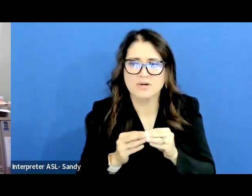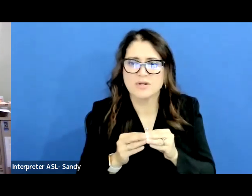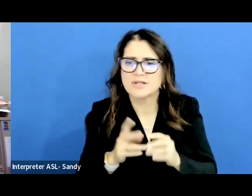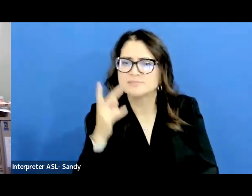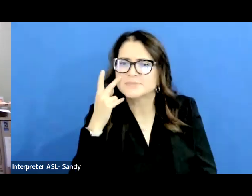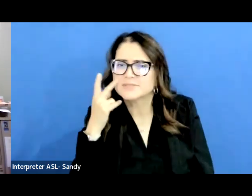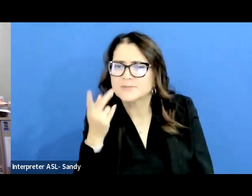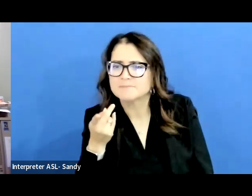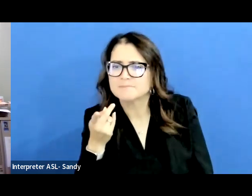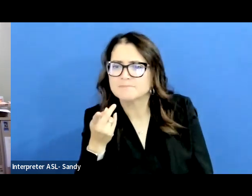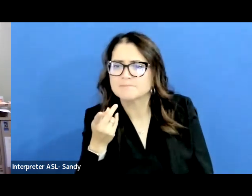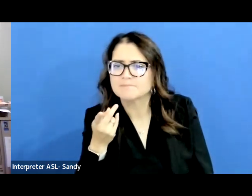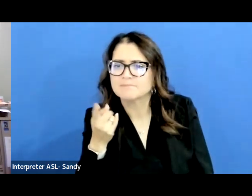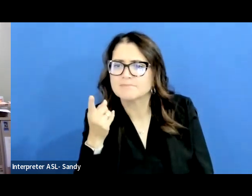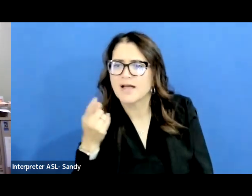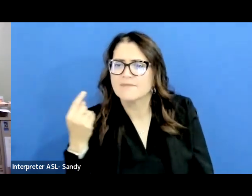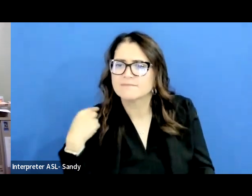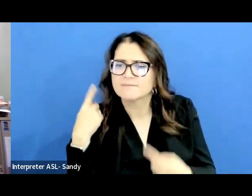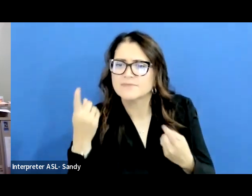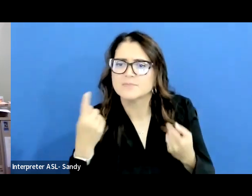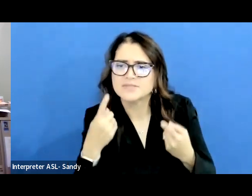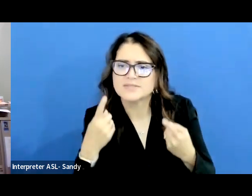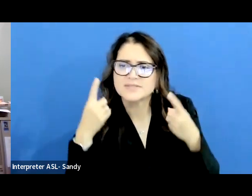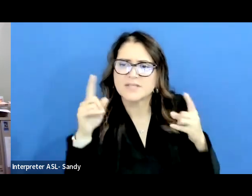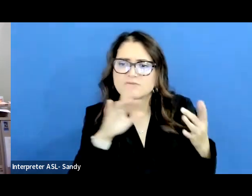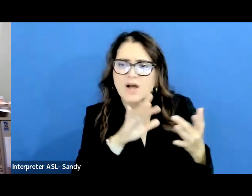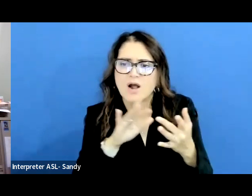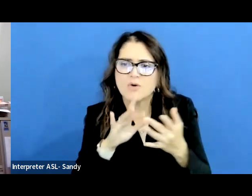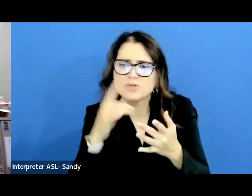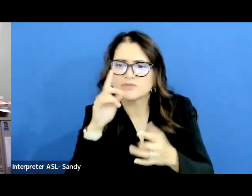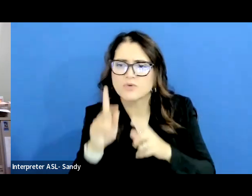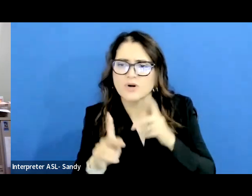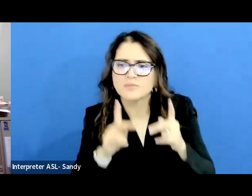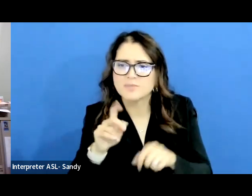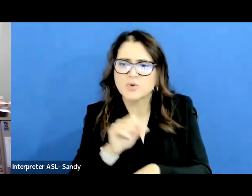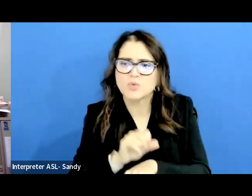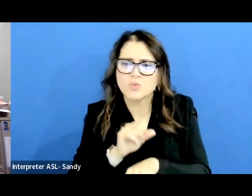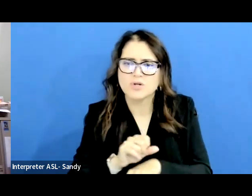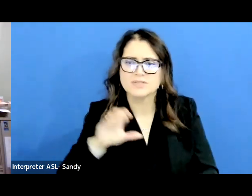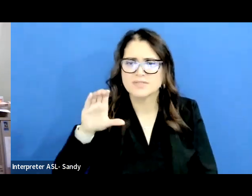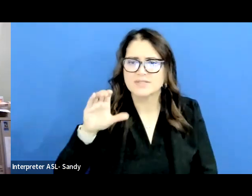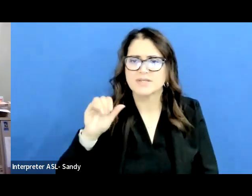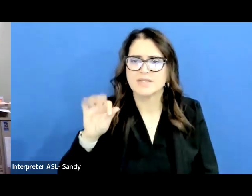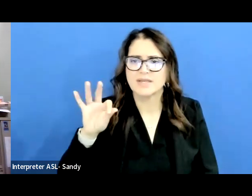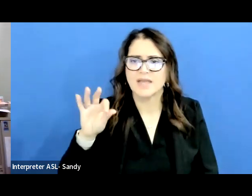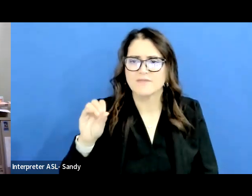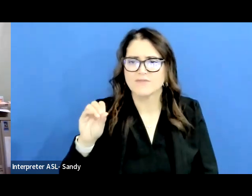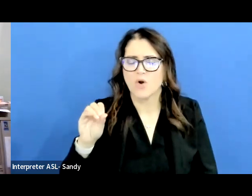let's see. Have there been successful outreach to people who work in CAFOs, confined animal feeding operations?